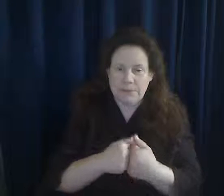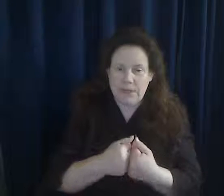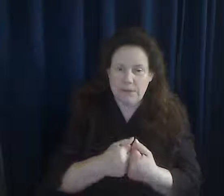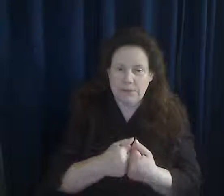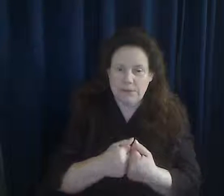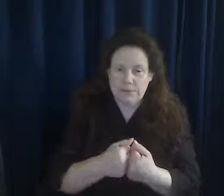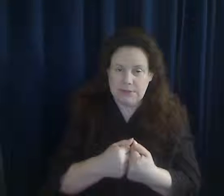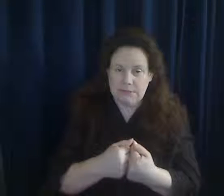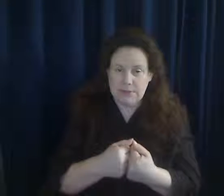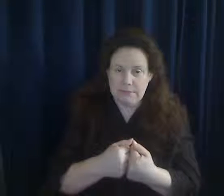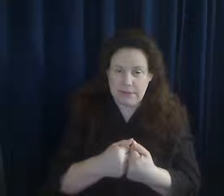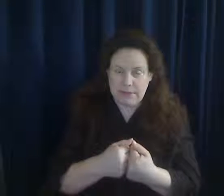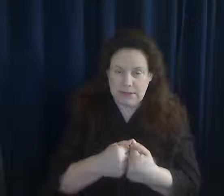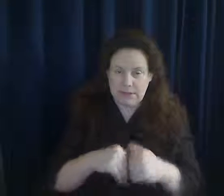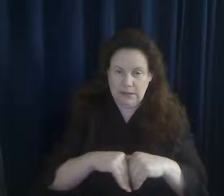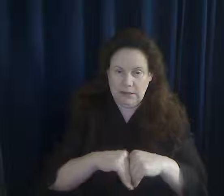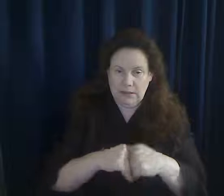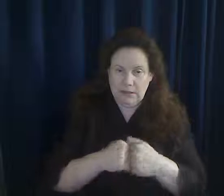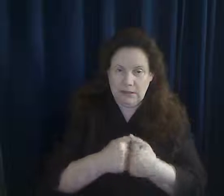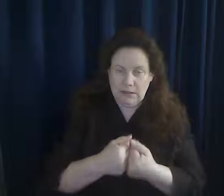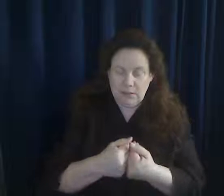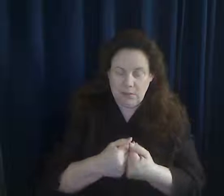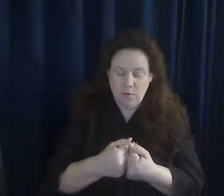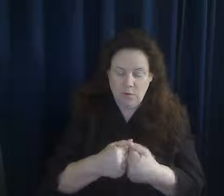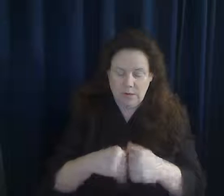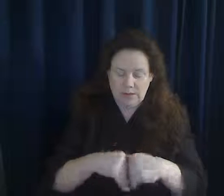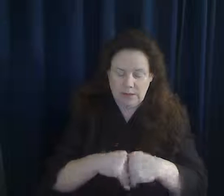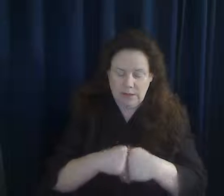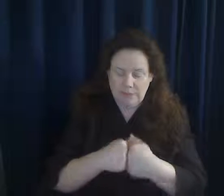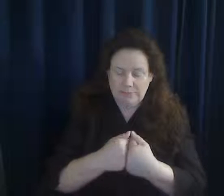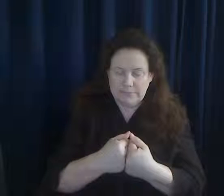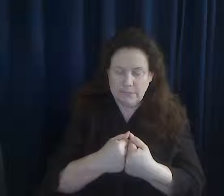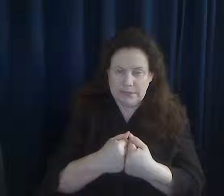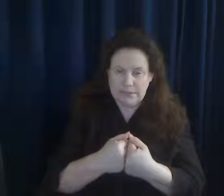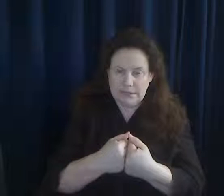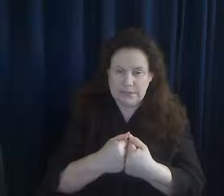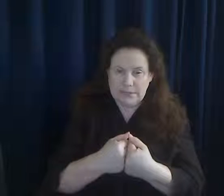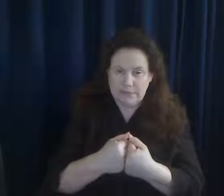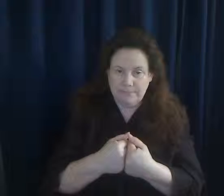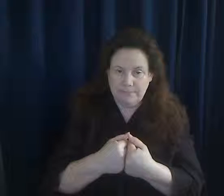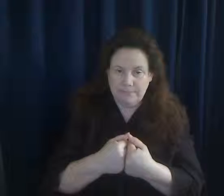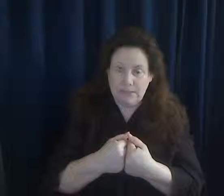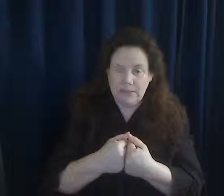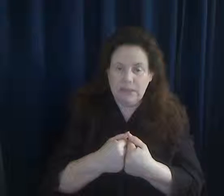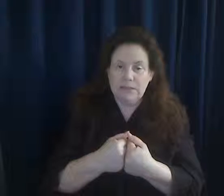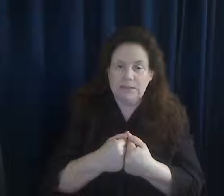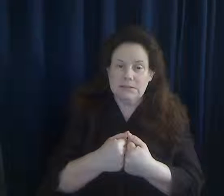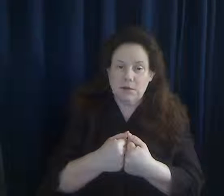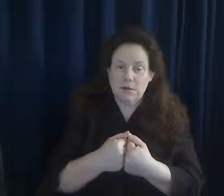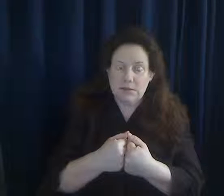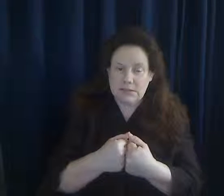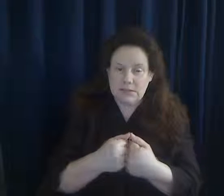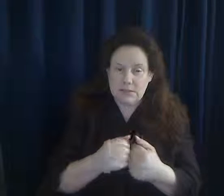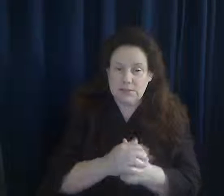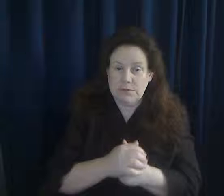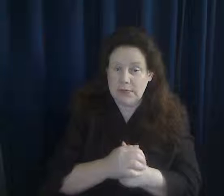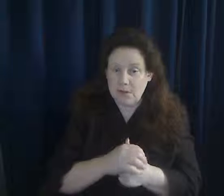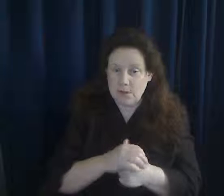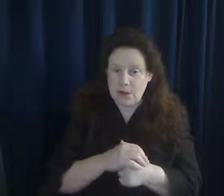it's how in the terms of the method or the way something is done. So in this song, we're saying, Oh, how